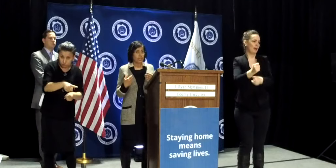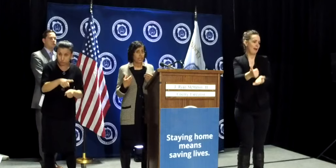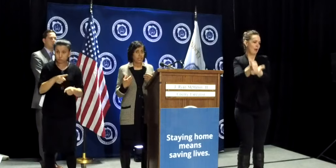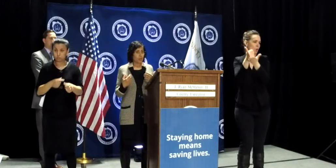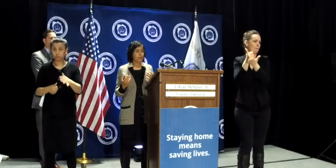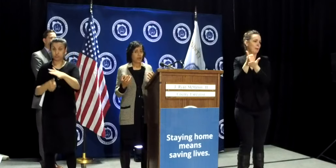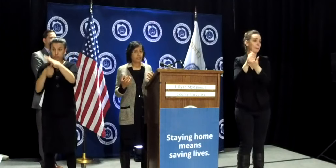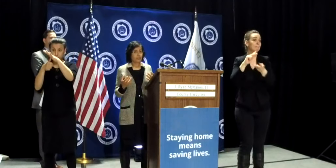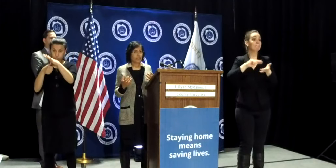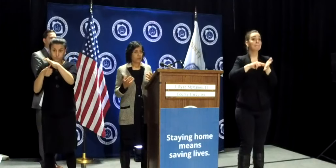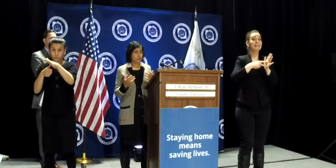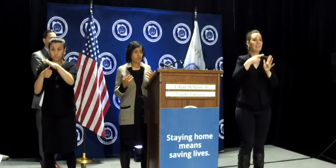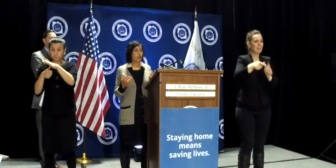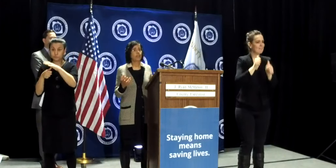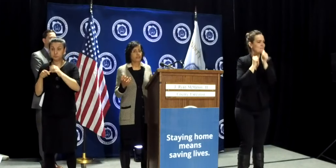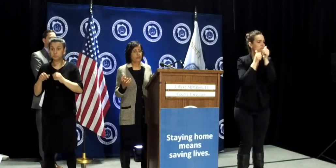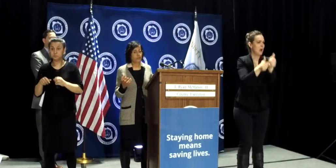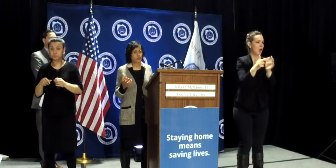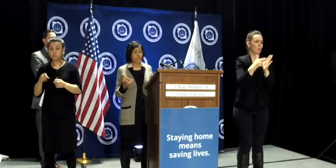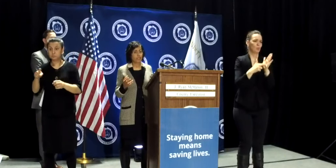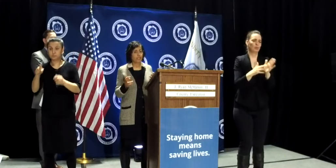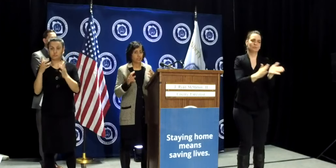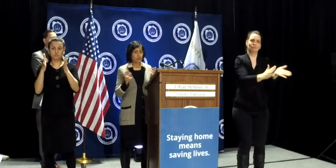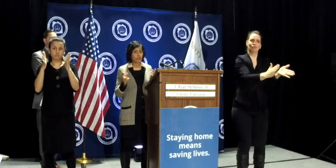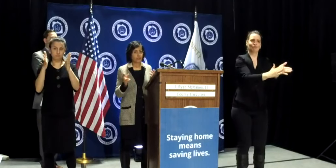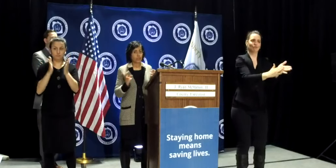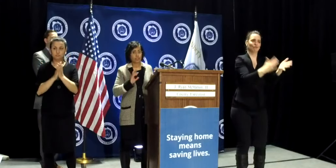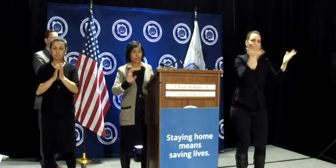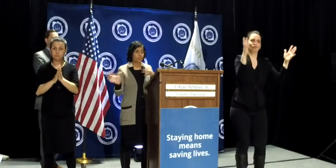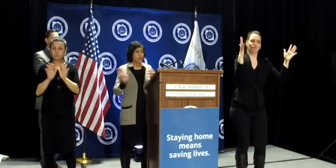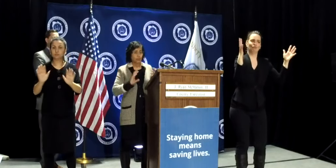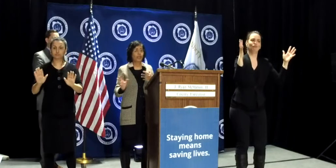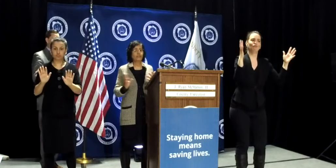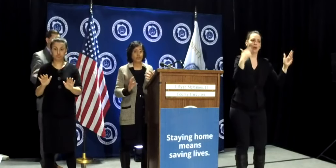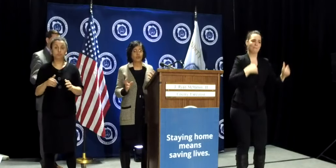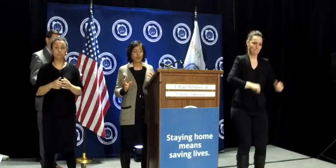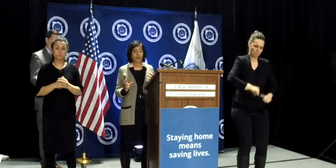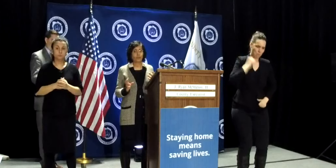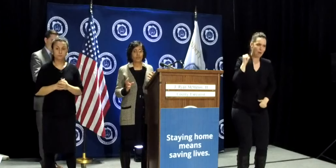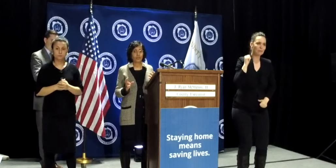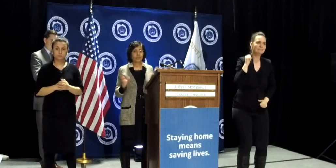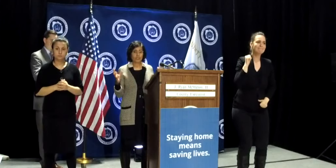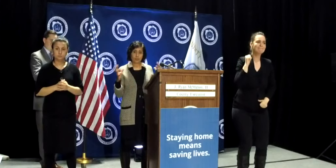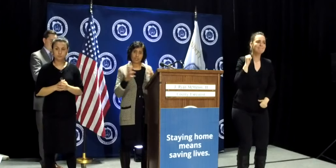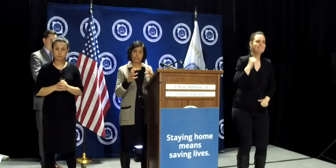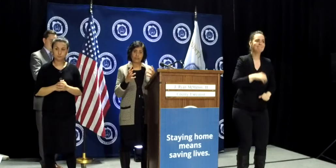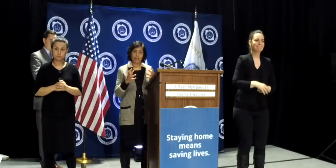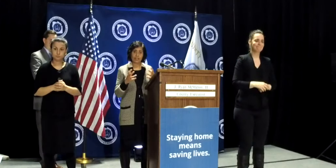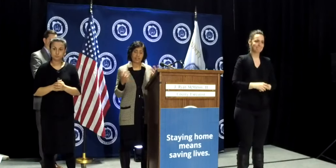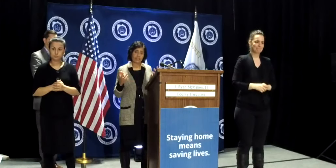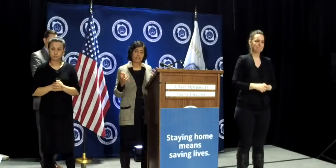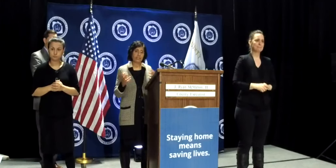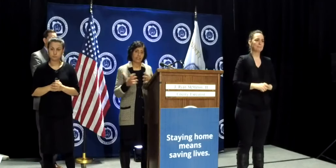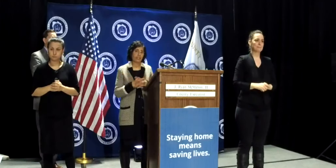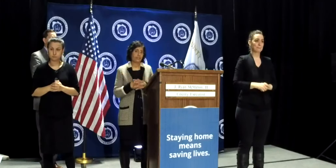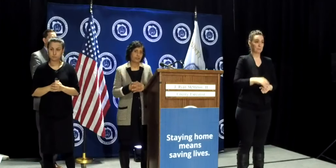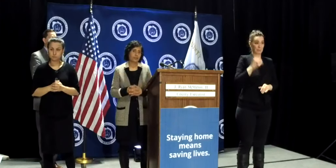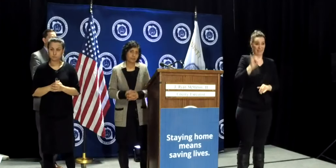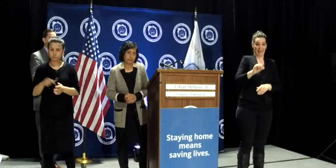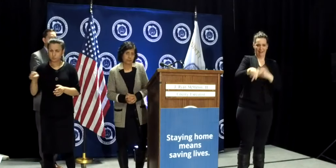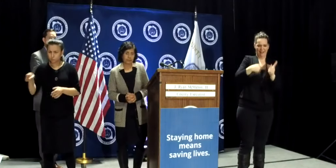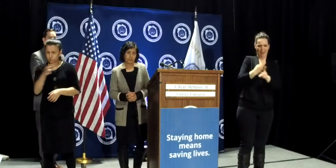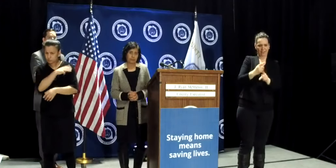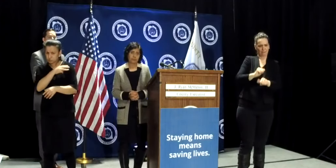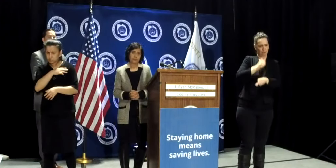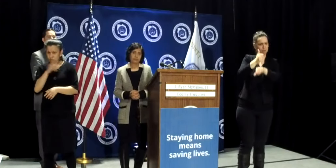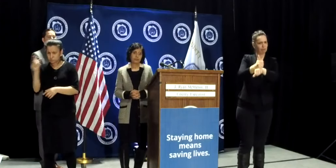on. And I applaud them, and I wish all of them will do that. And in those situations, we don't have to go nowhere because it's pretty confined and it's taken care of it. Are